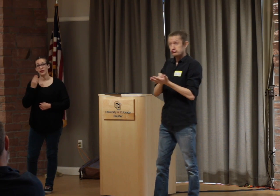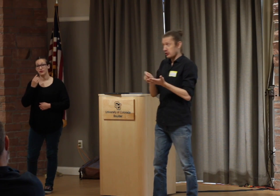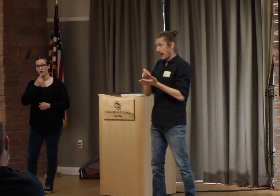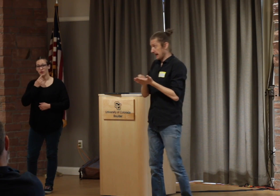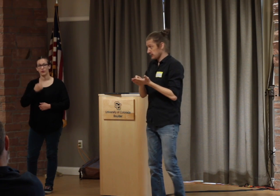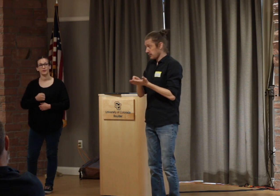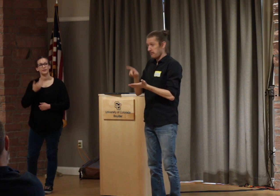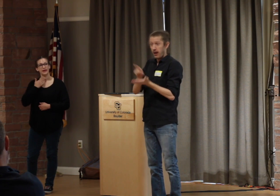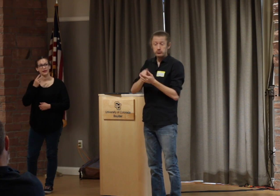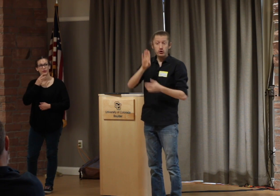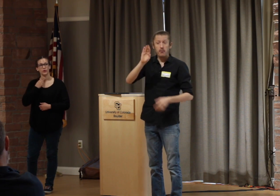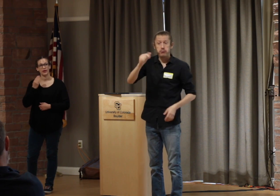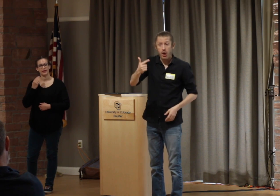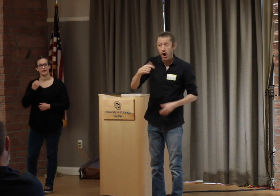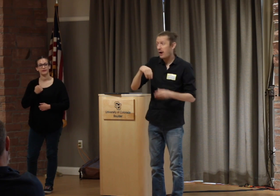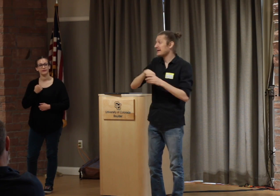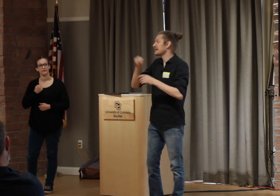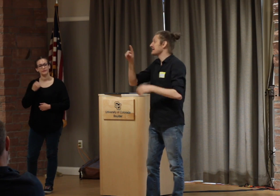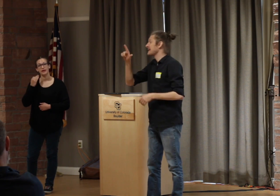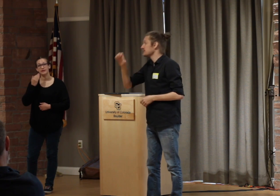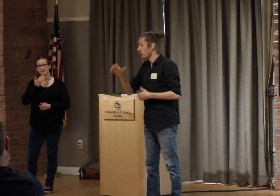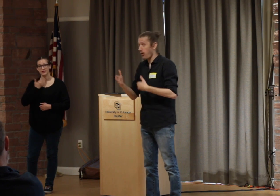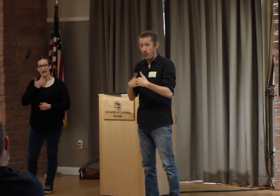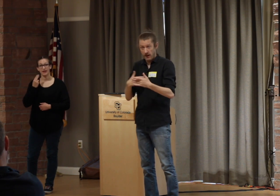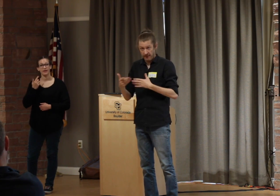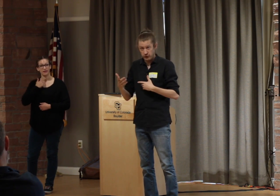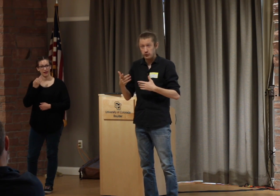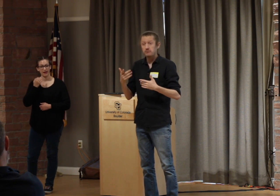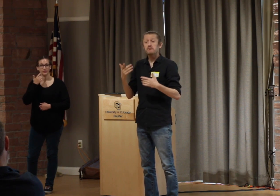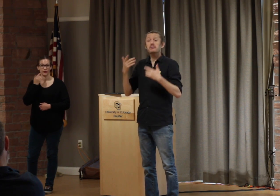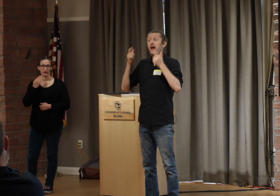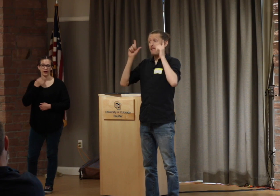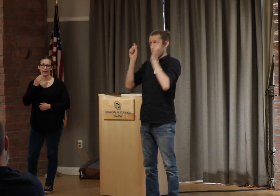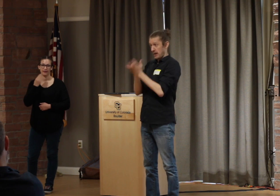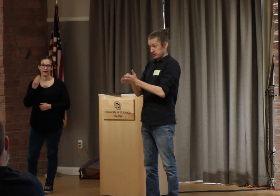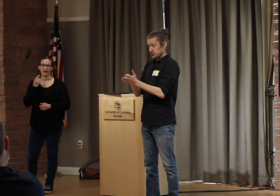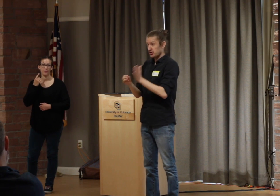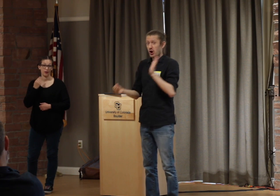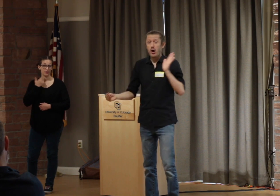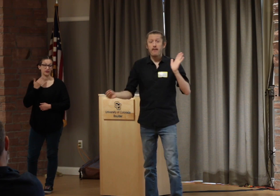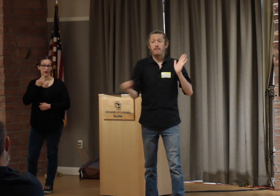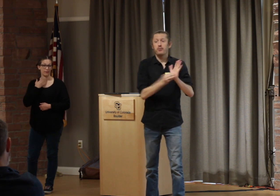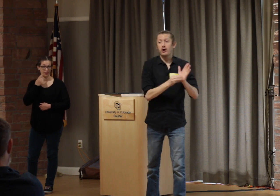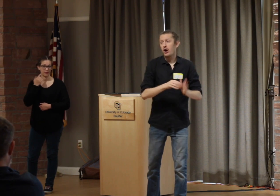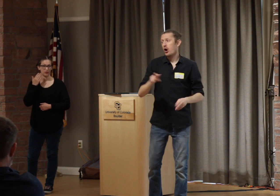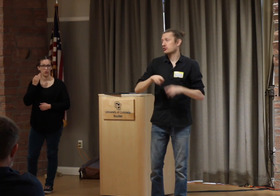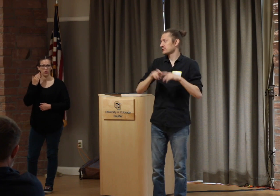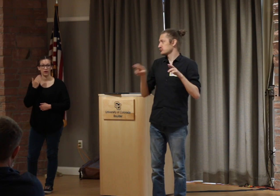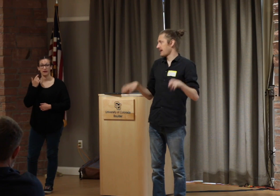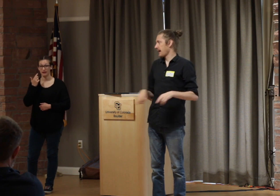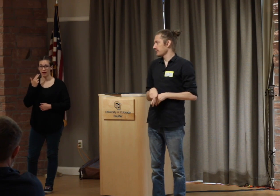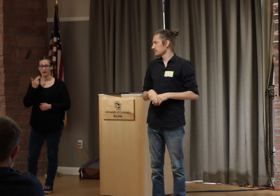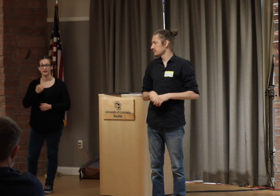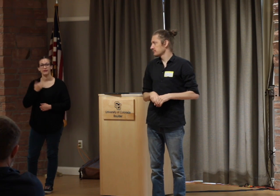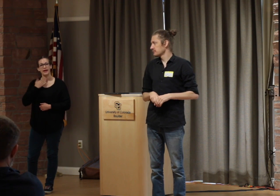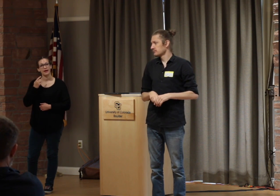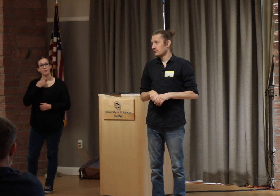and in ASL, what you can do is you can stay in the class, learn, and then publish a paper or